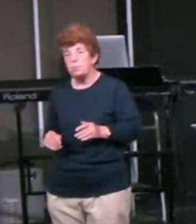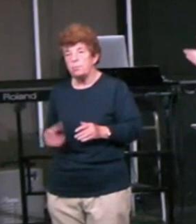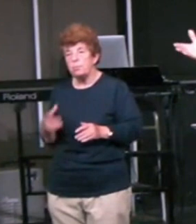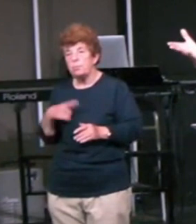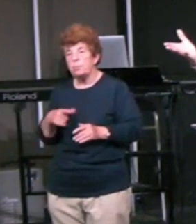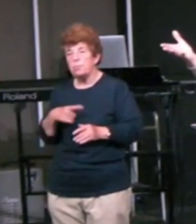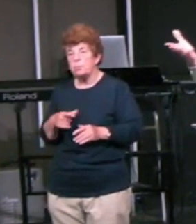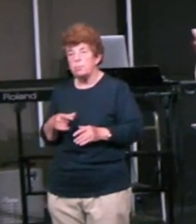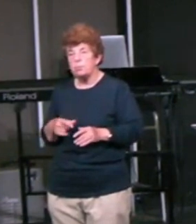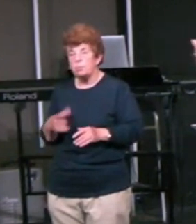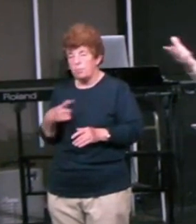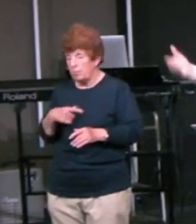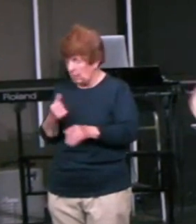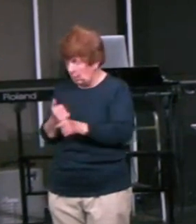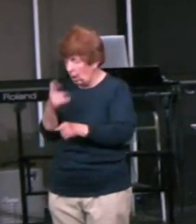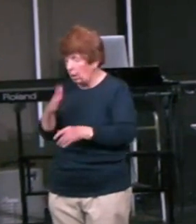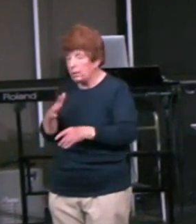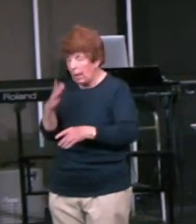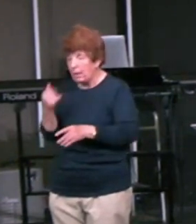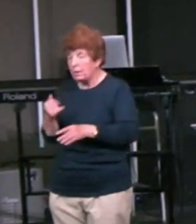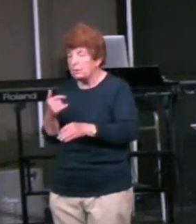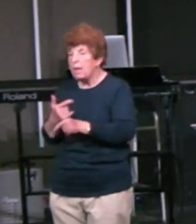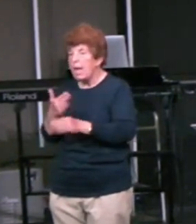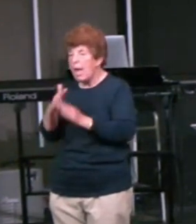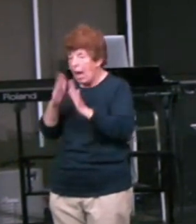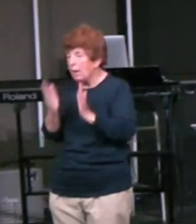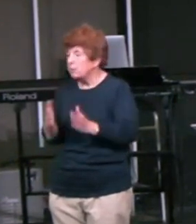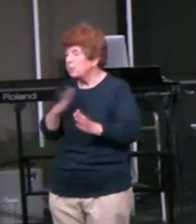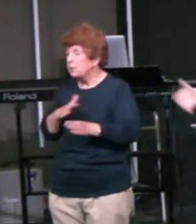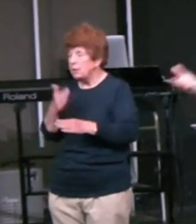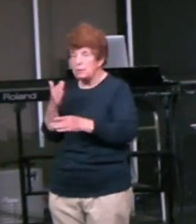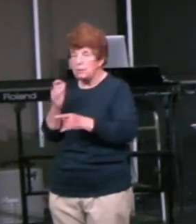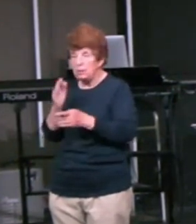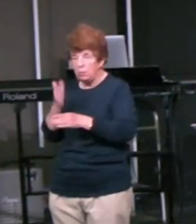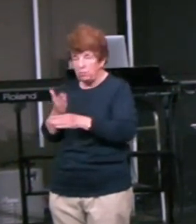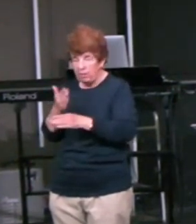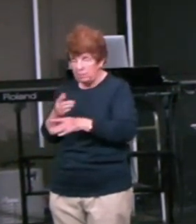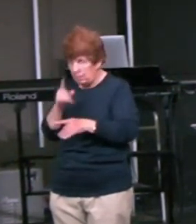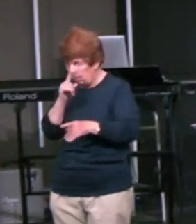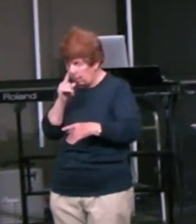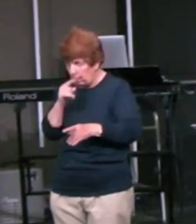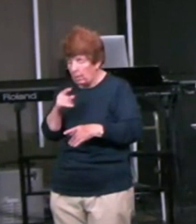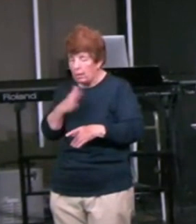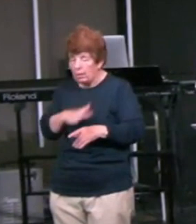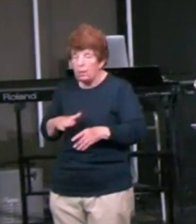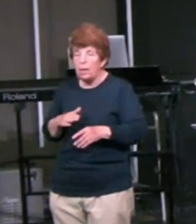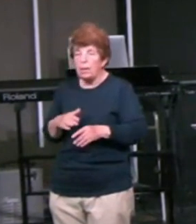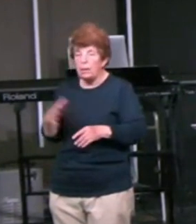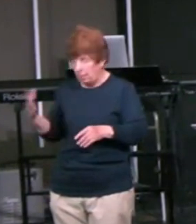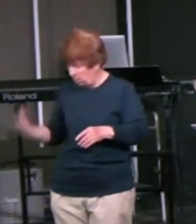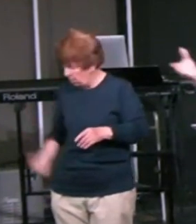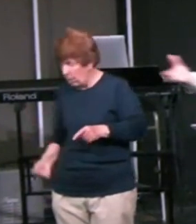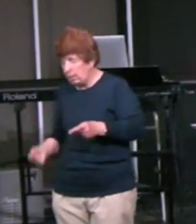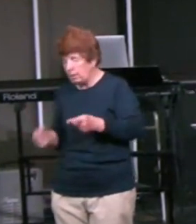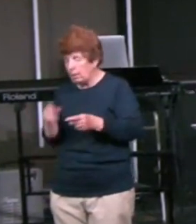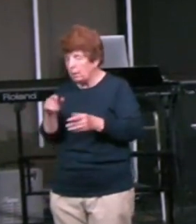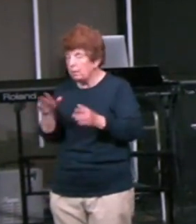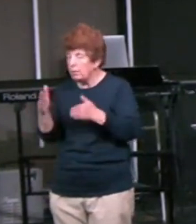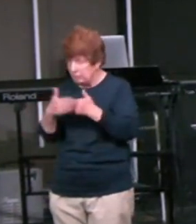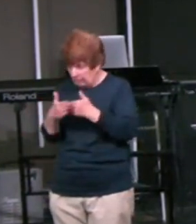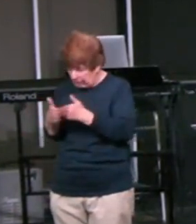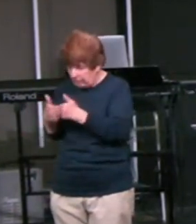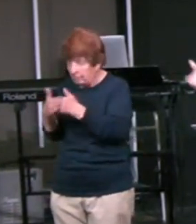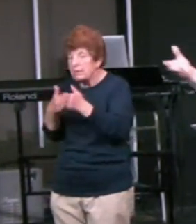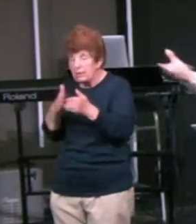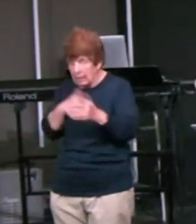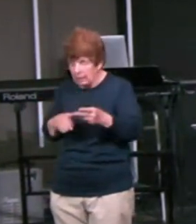Why? Well, God's house has to function. There are personnel that need to receive an income. There's maintenance that needs